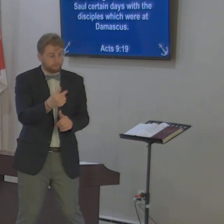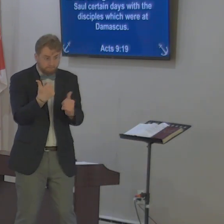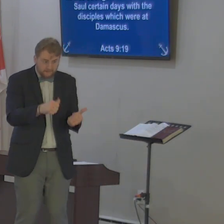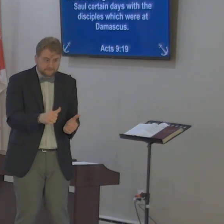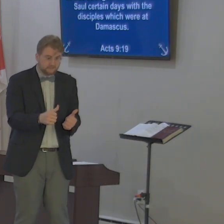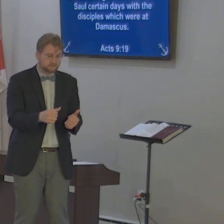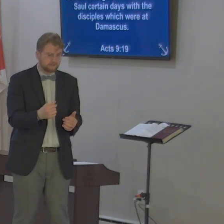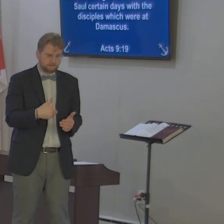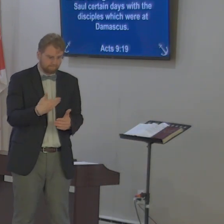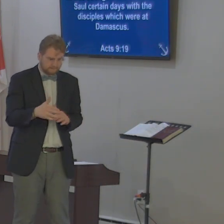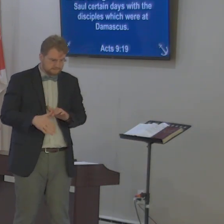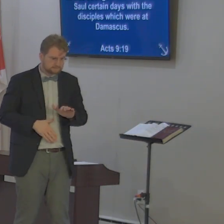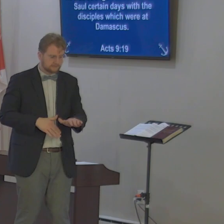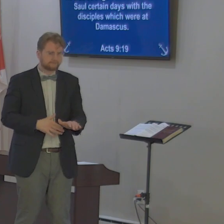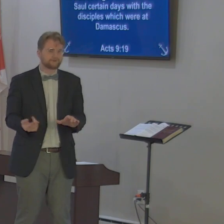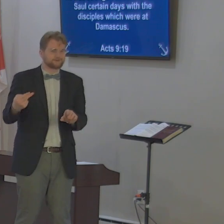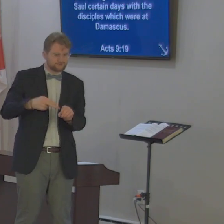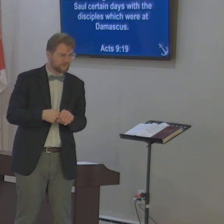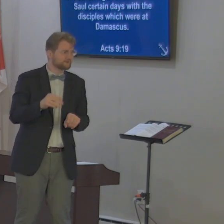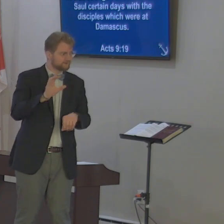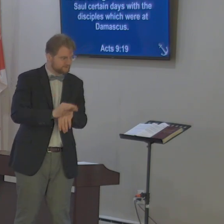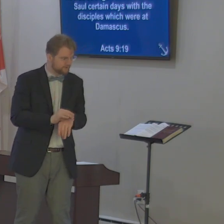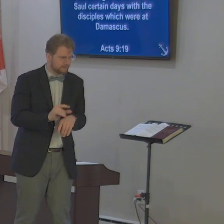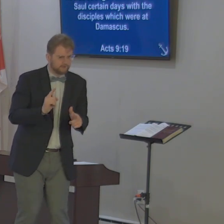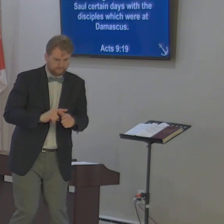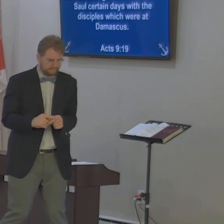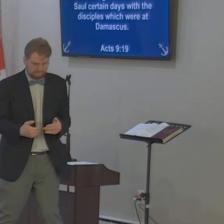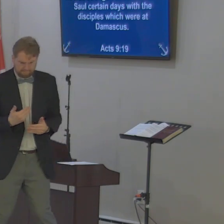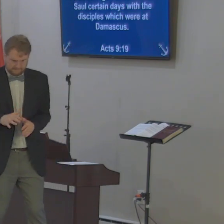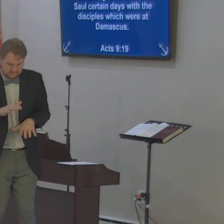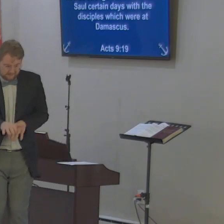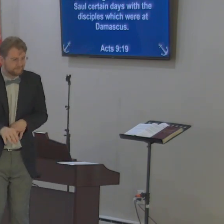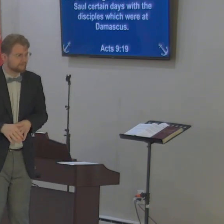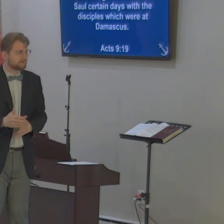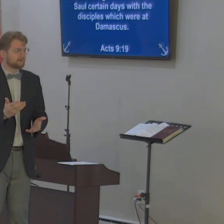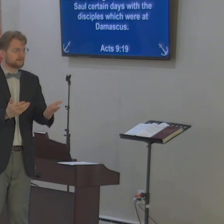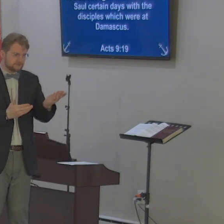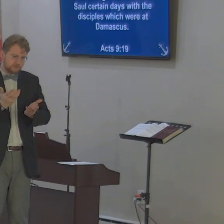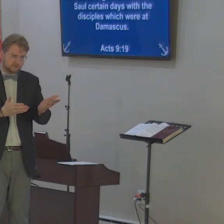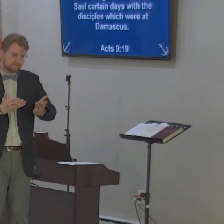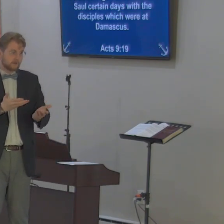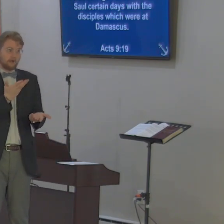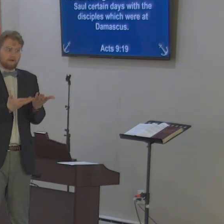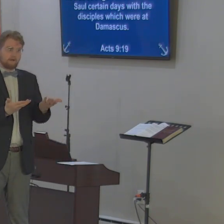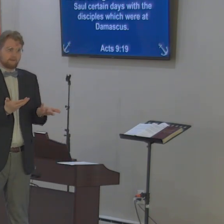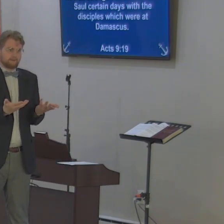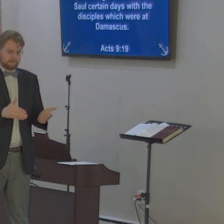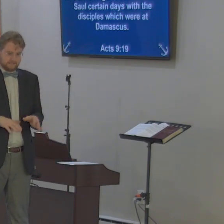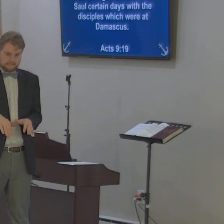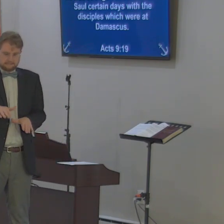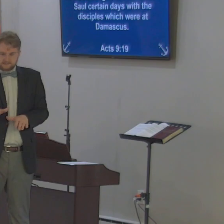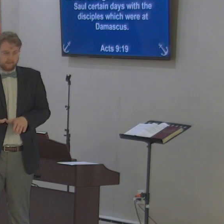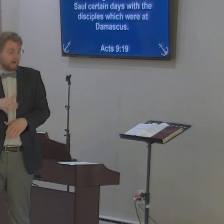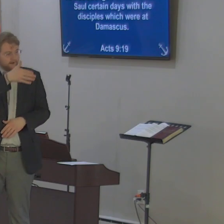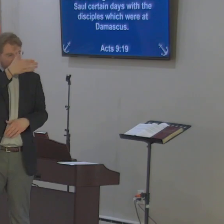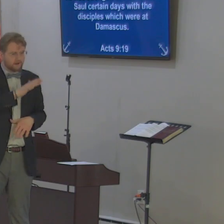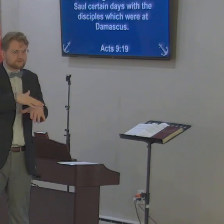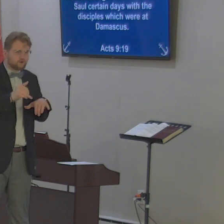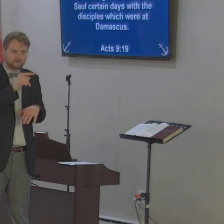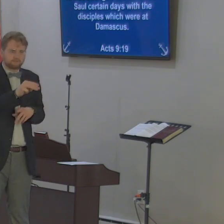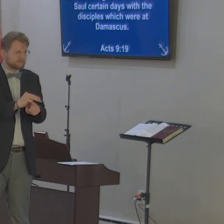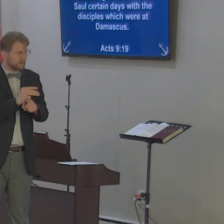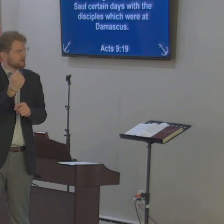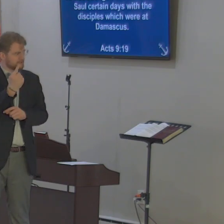Maybe you join a local New Testament church. What's the next step? Maybe you need to serve. Maybe you're serving in there. What's the next step? Maybe God's calling you to the ministry. All